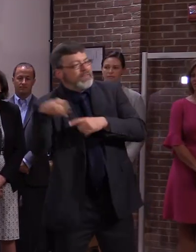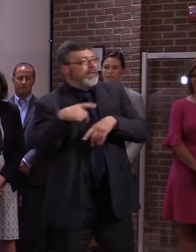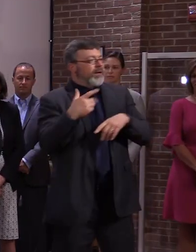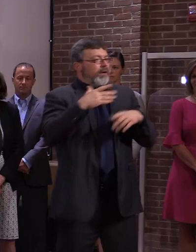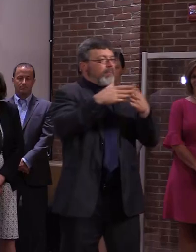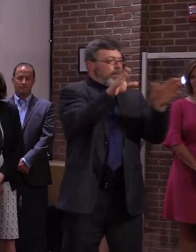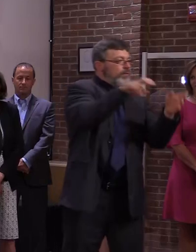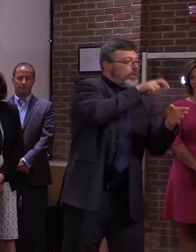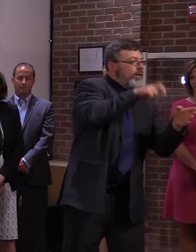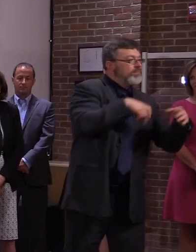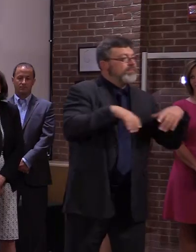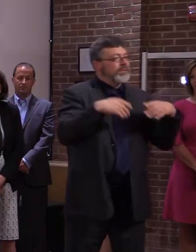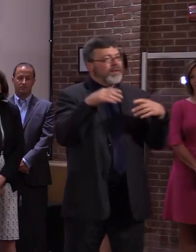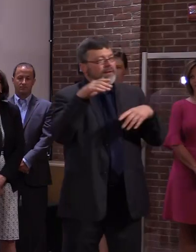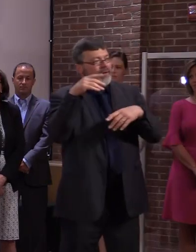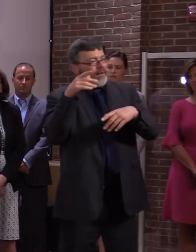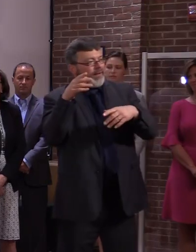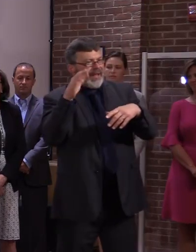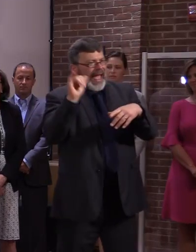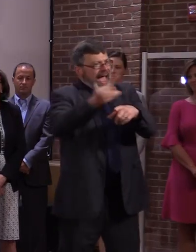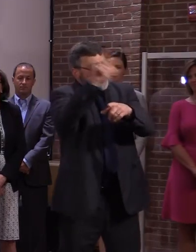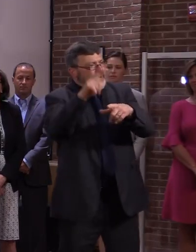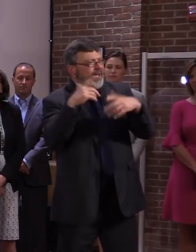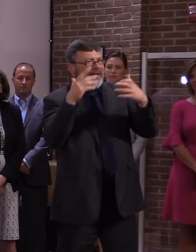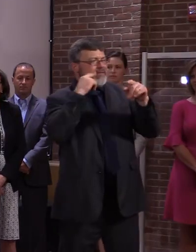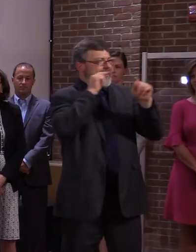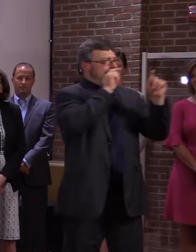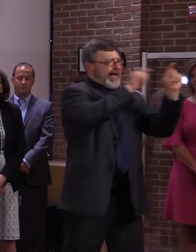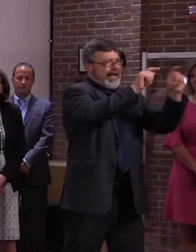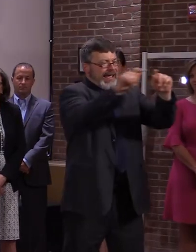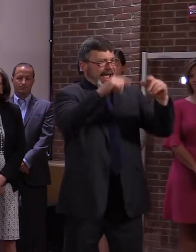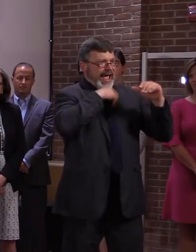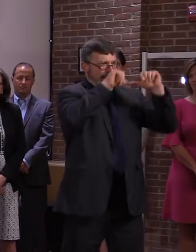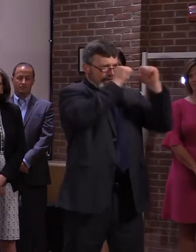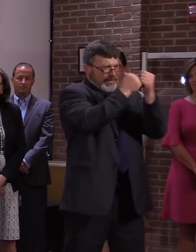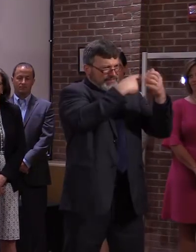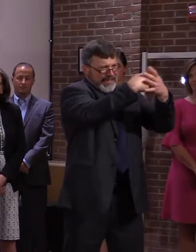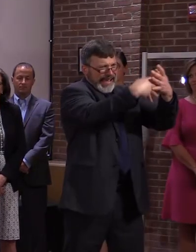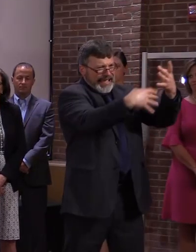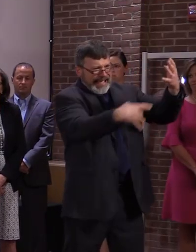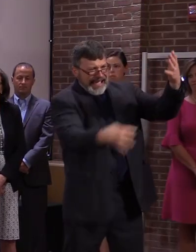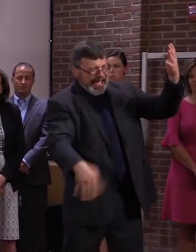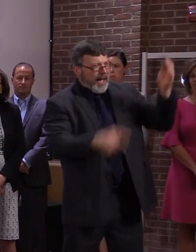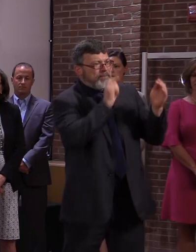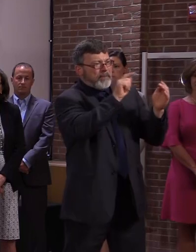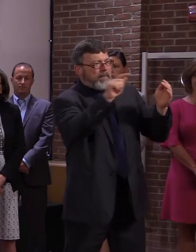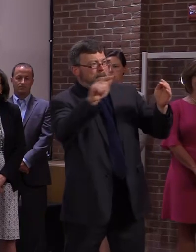and libraries, every single agency and department has had a role to play.